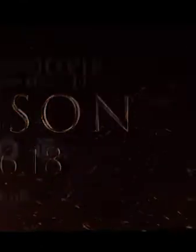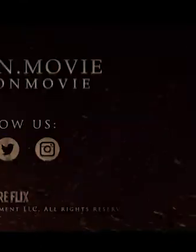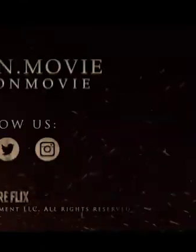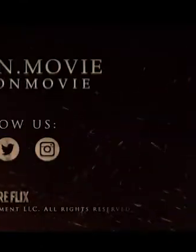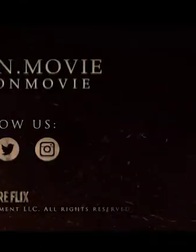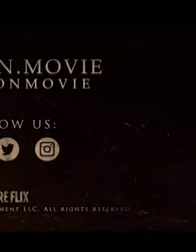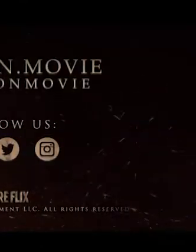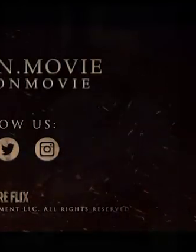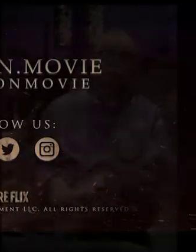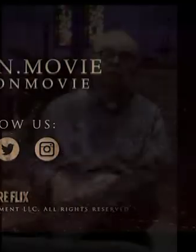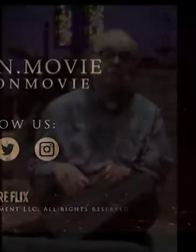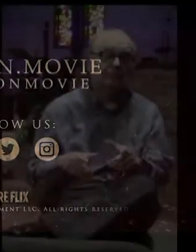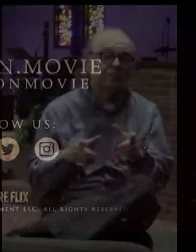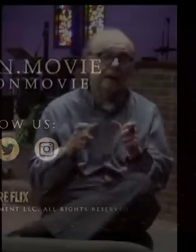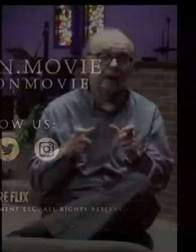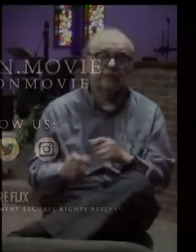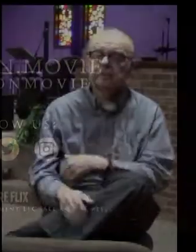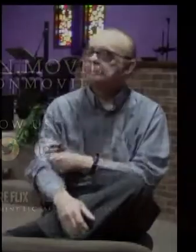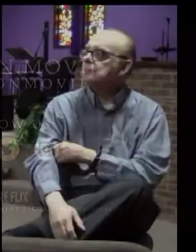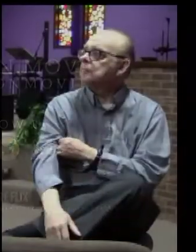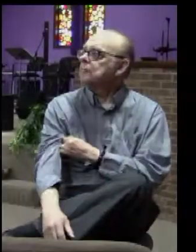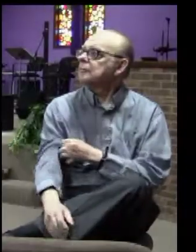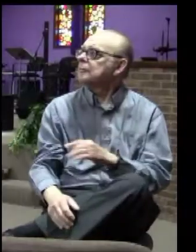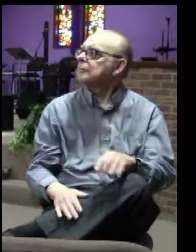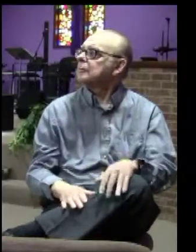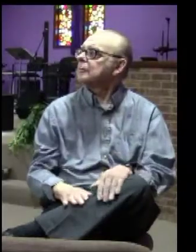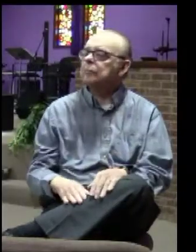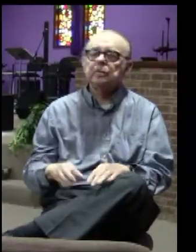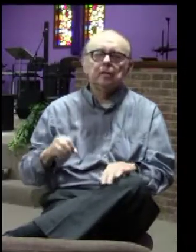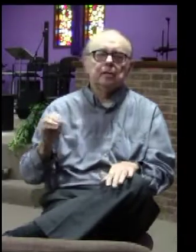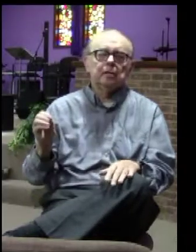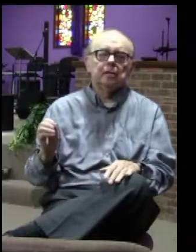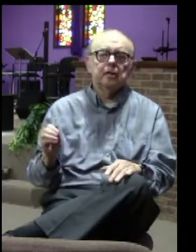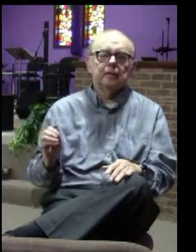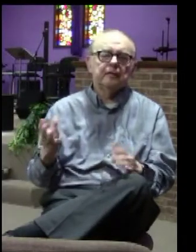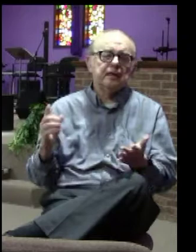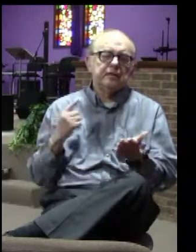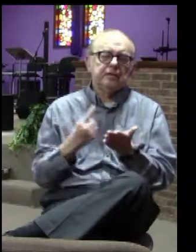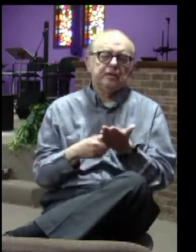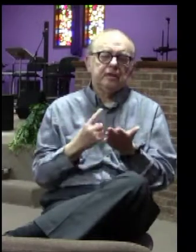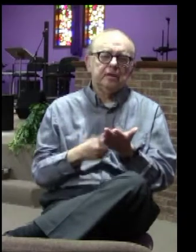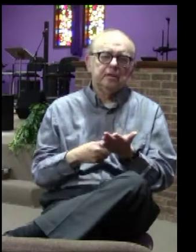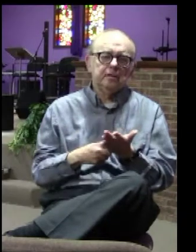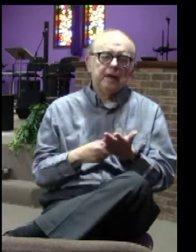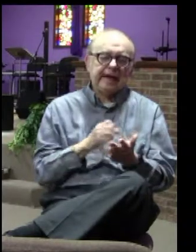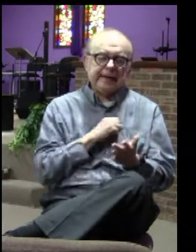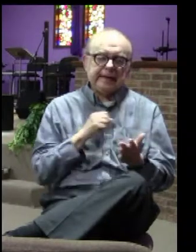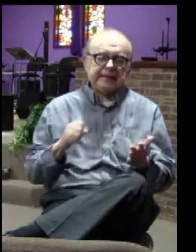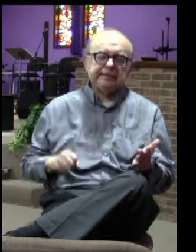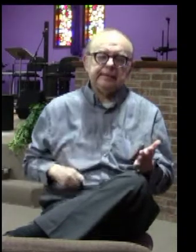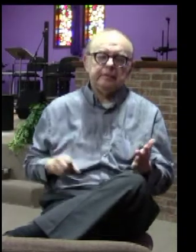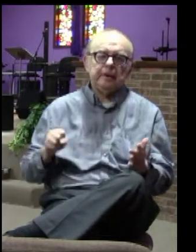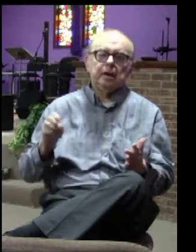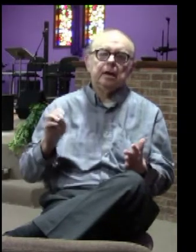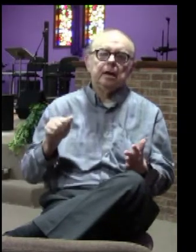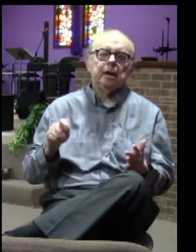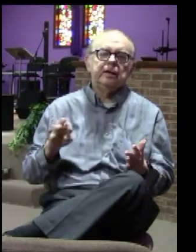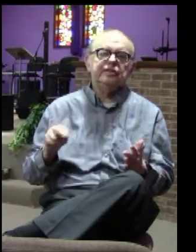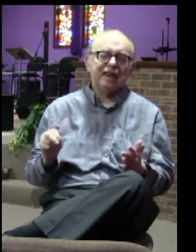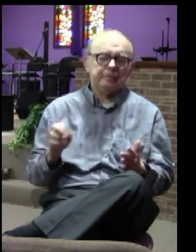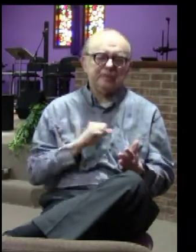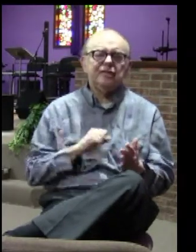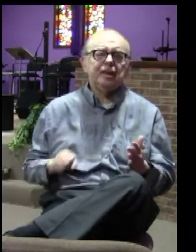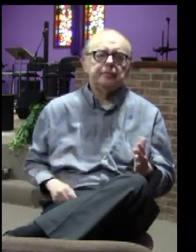So we've been talking about about Samson and the Samson syndrome.